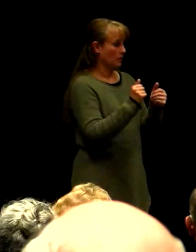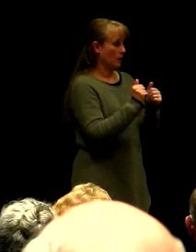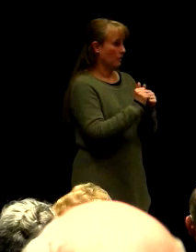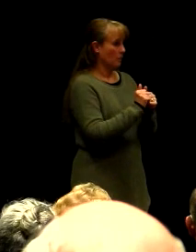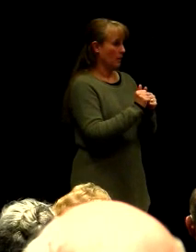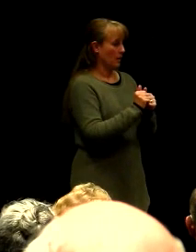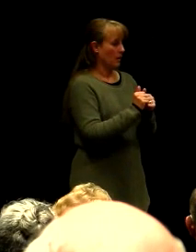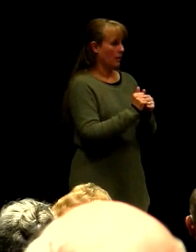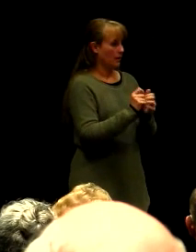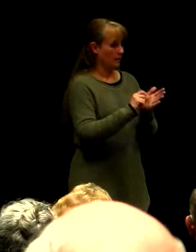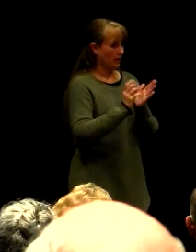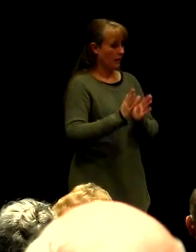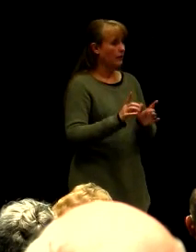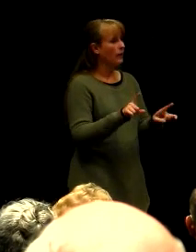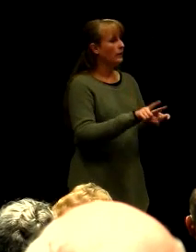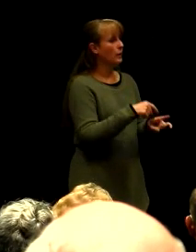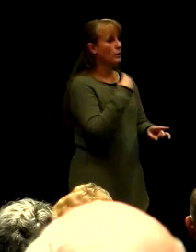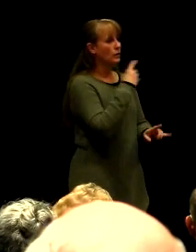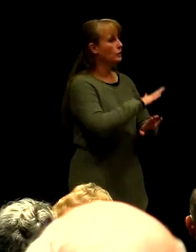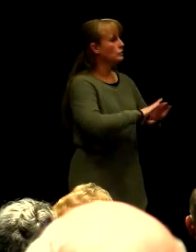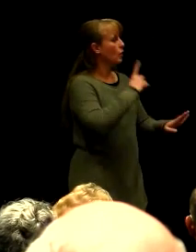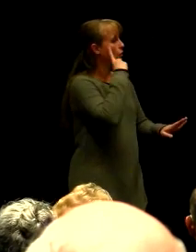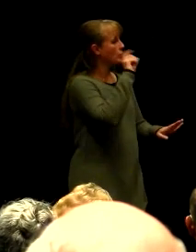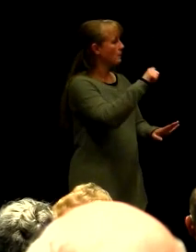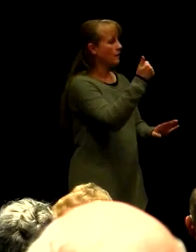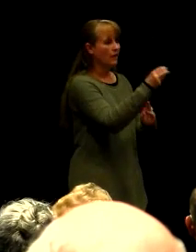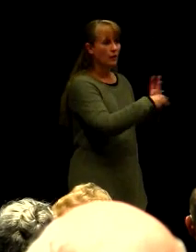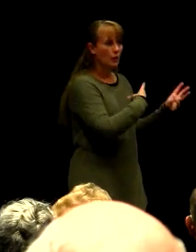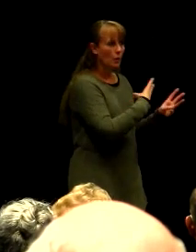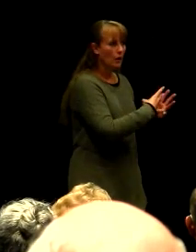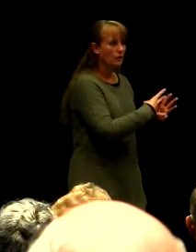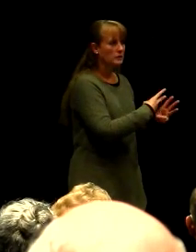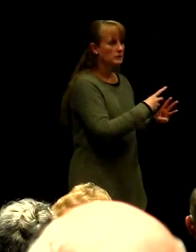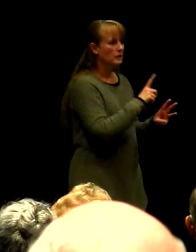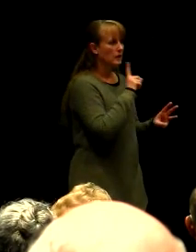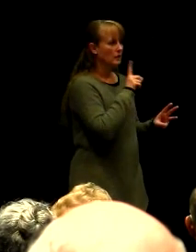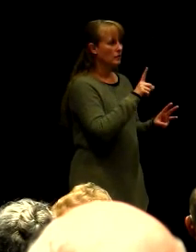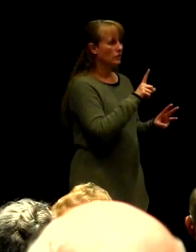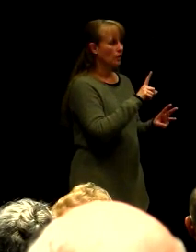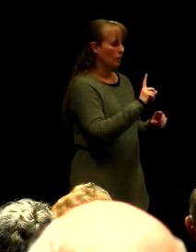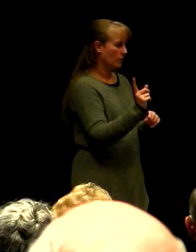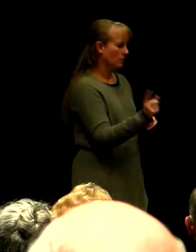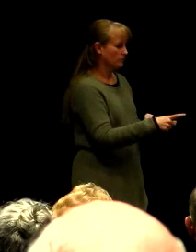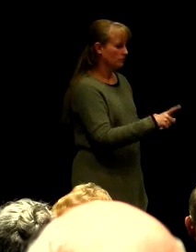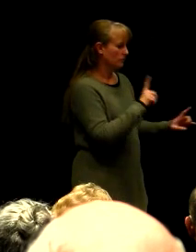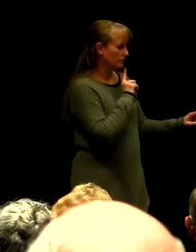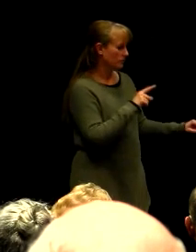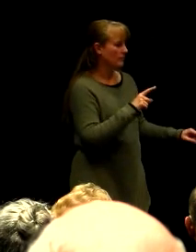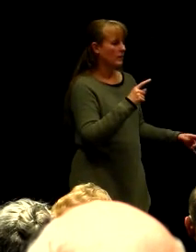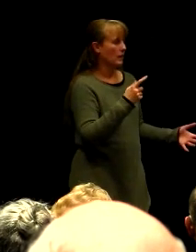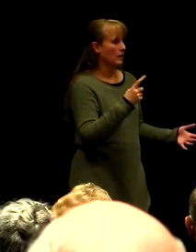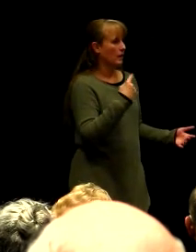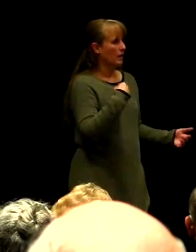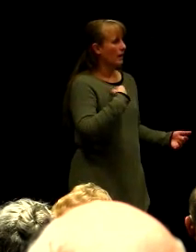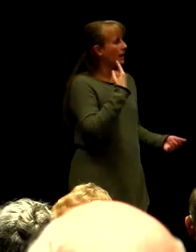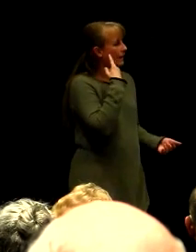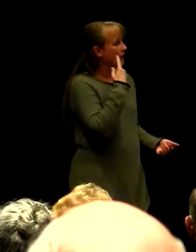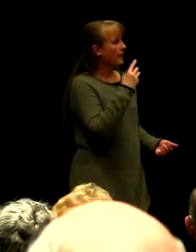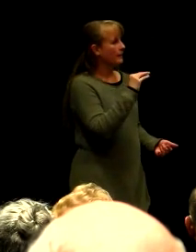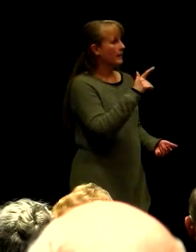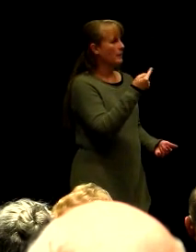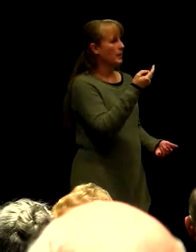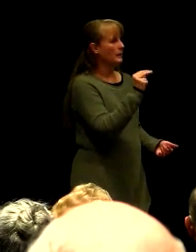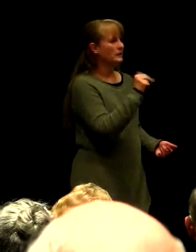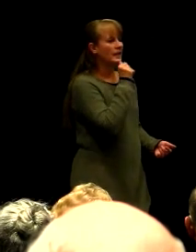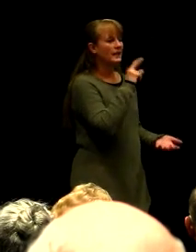Milton. And then we're told to not dream of other worlds. And it's a total rebuke. And I can't help to think that Milton doesn't really